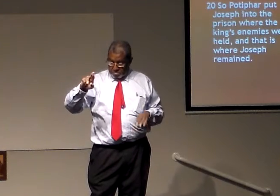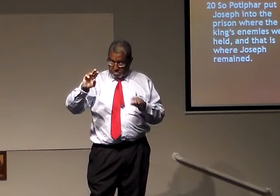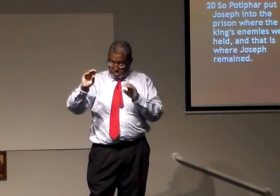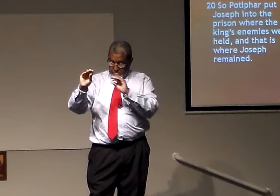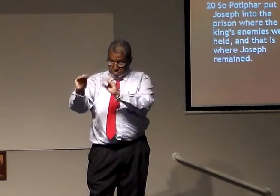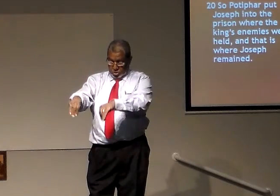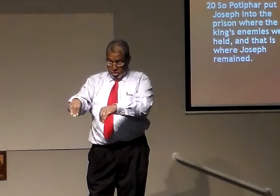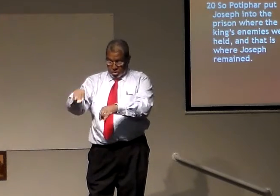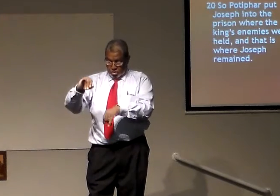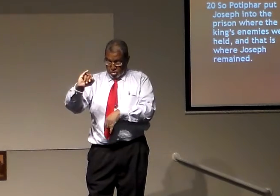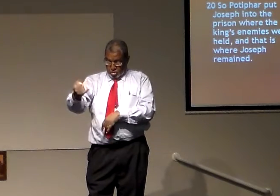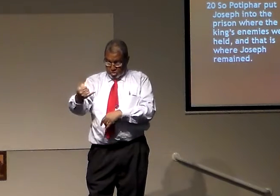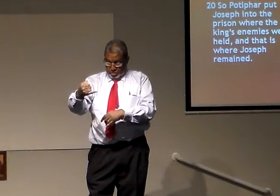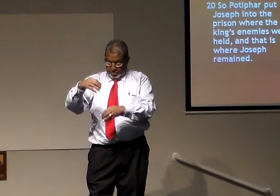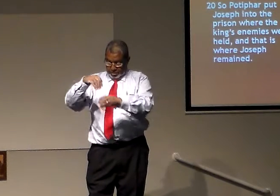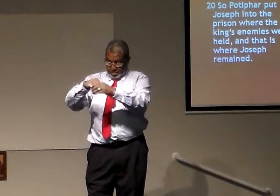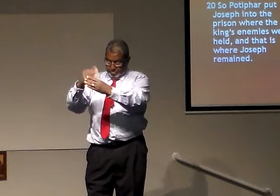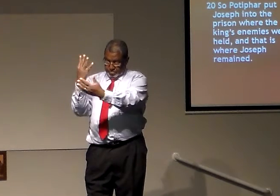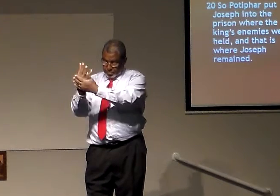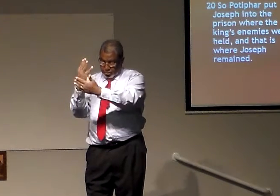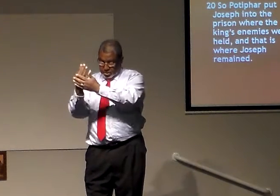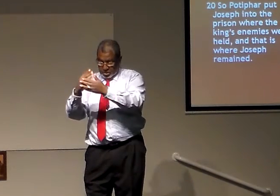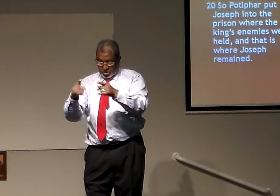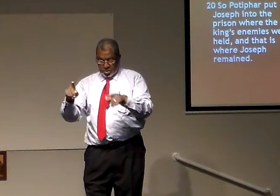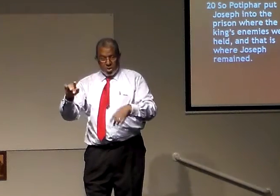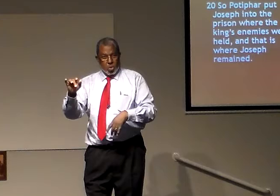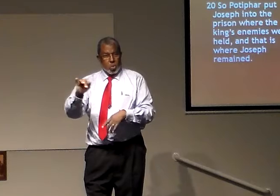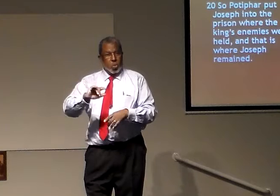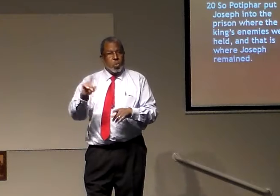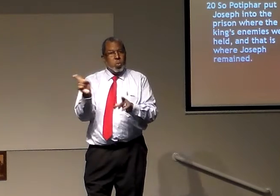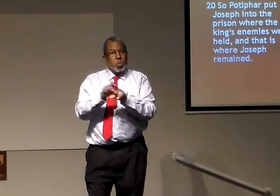that is where Joseph remained in prison,